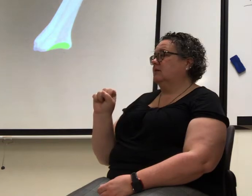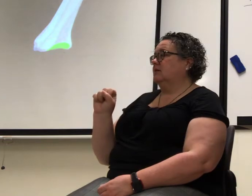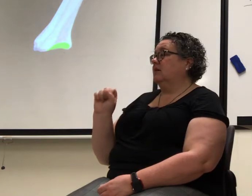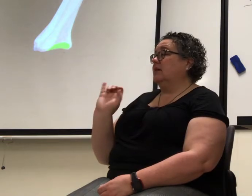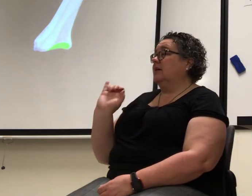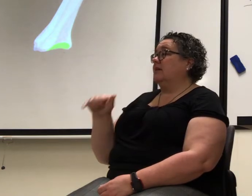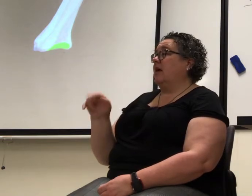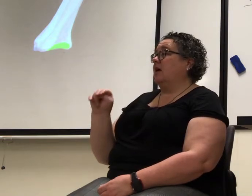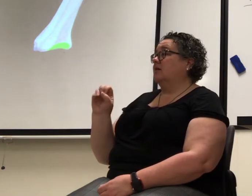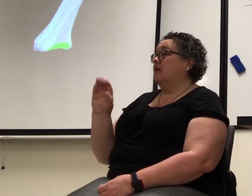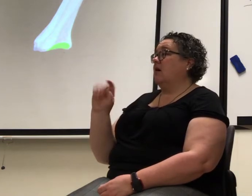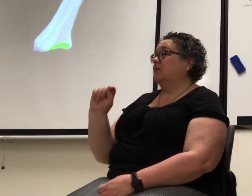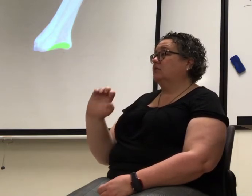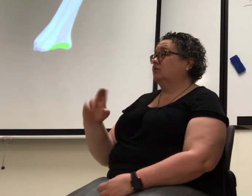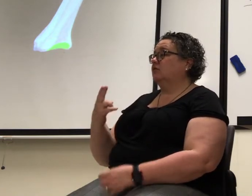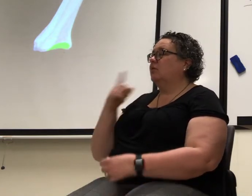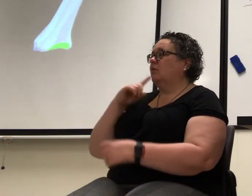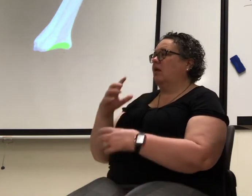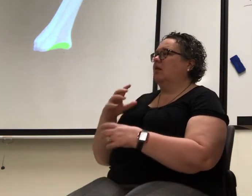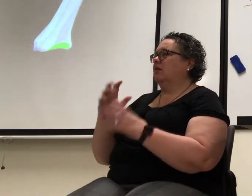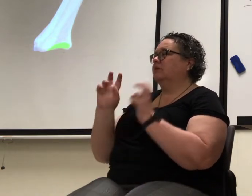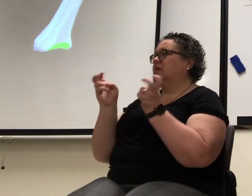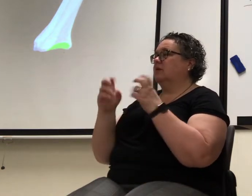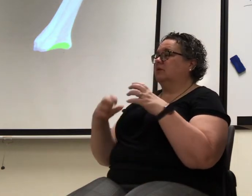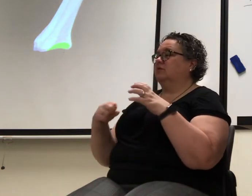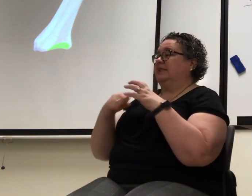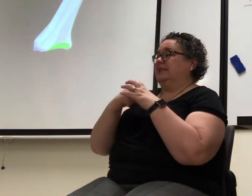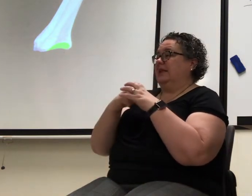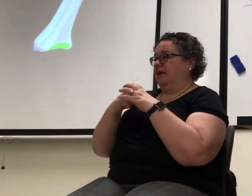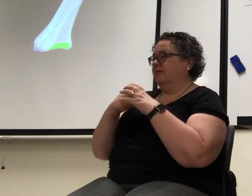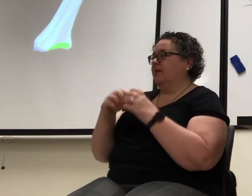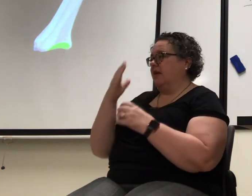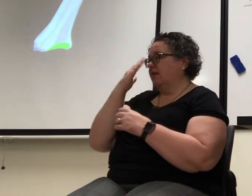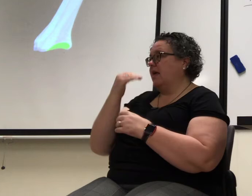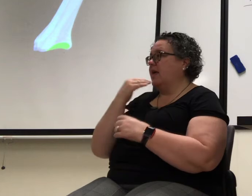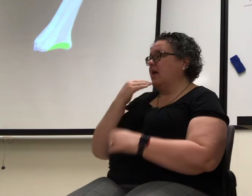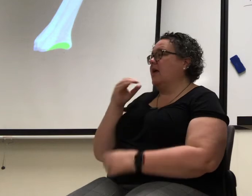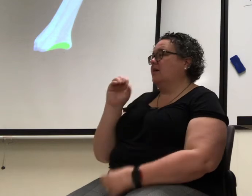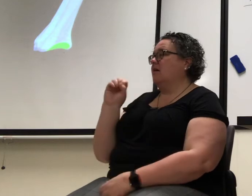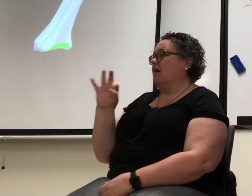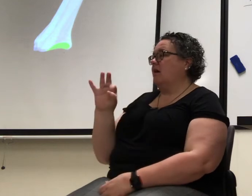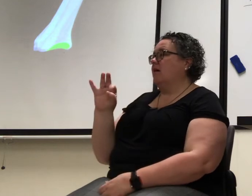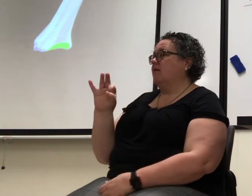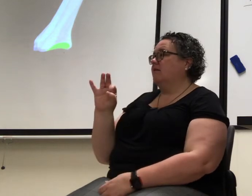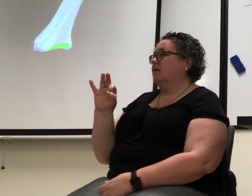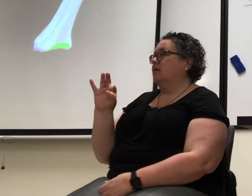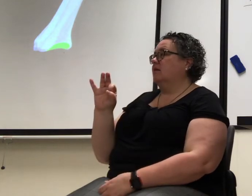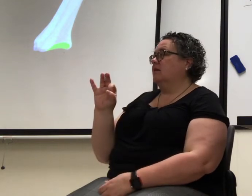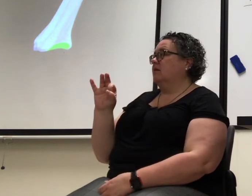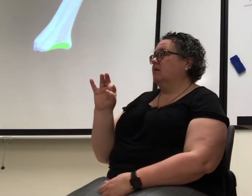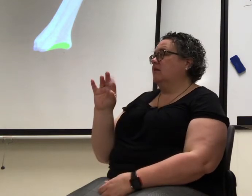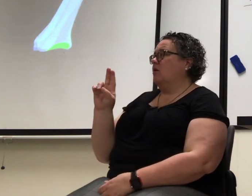This notch receives head of ulna, forming the distal radial ulnar joint.